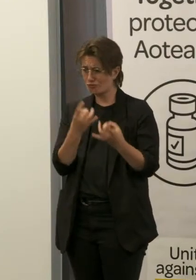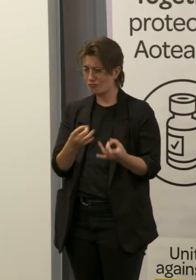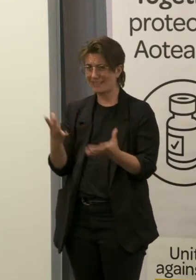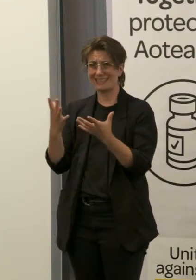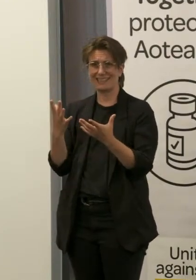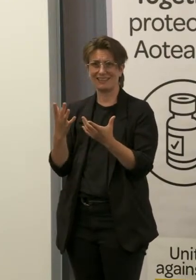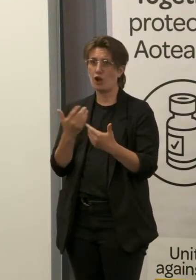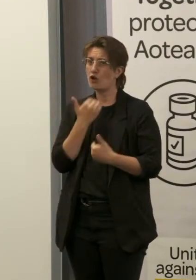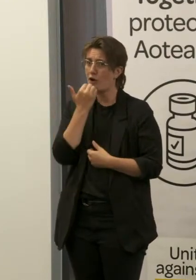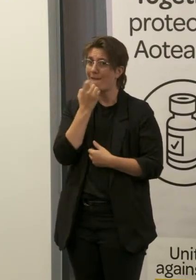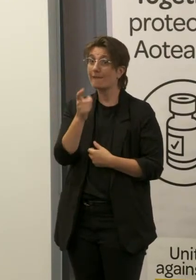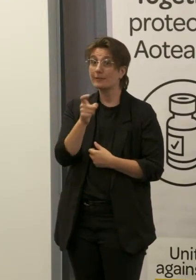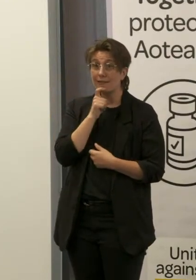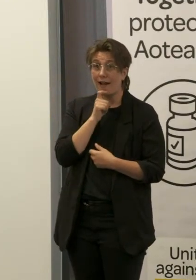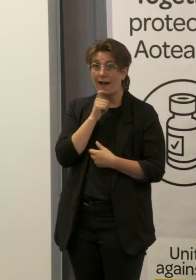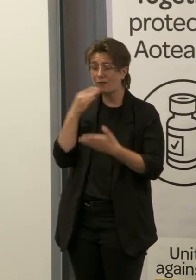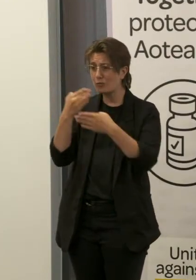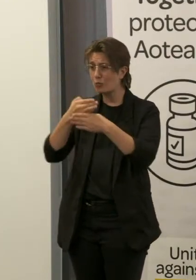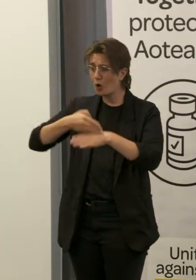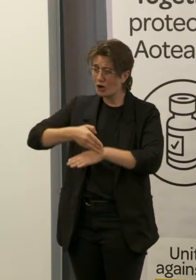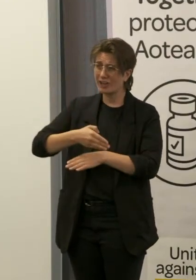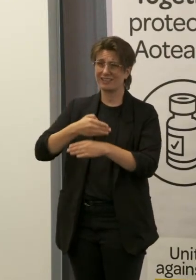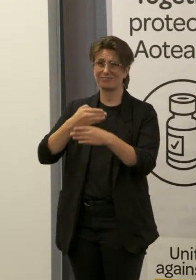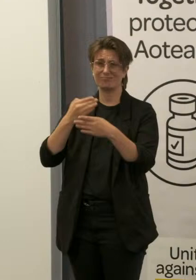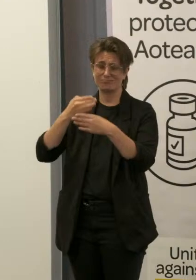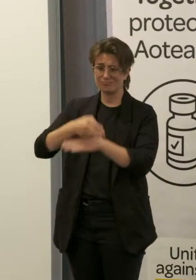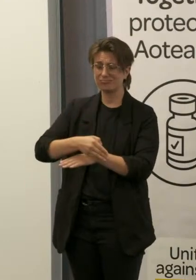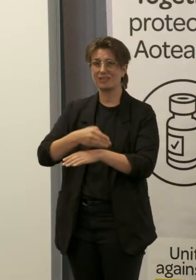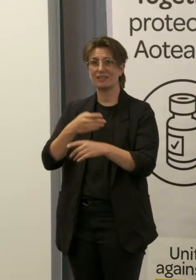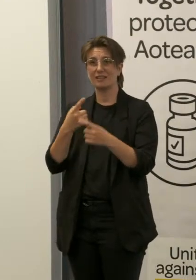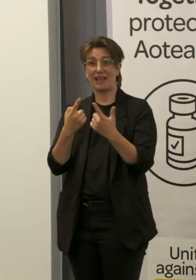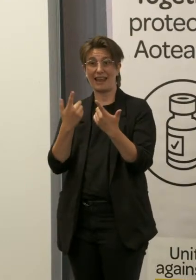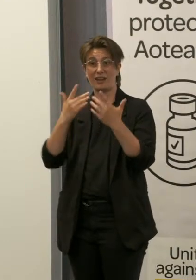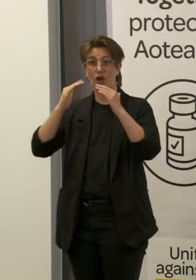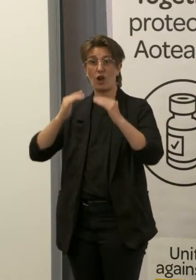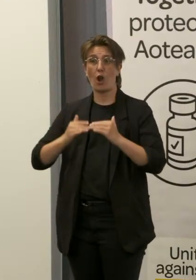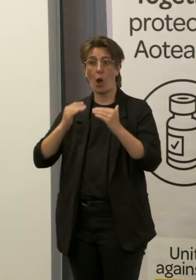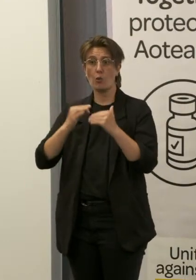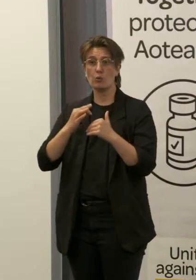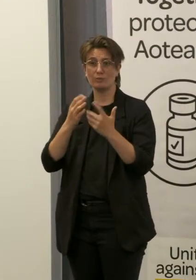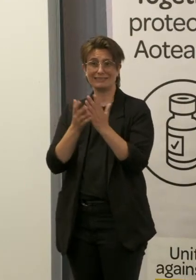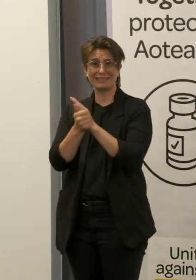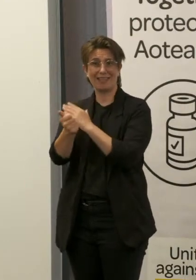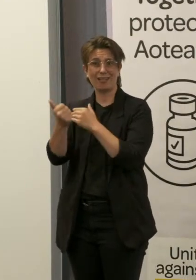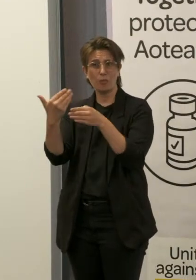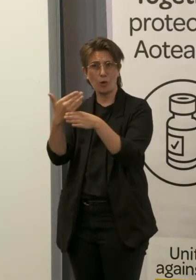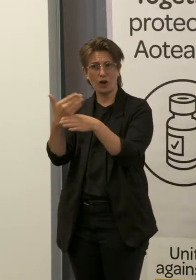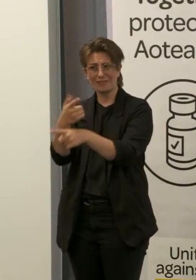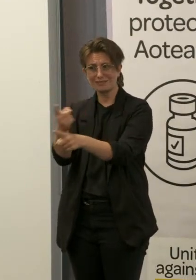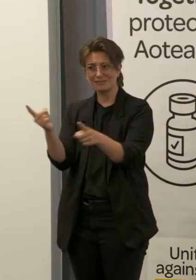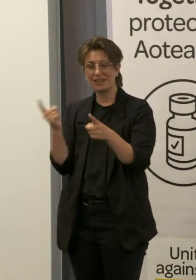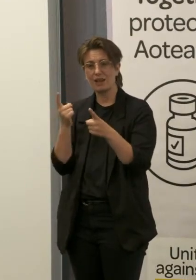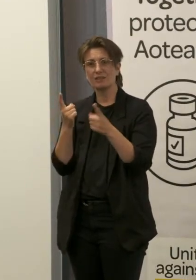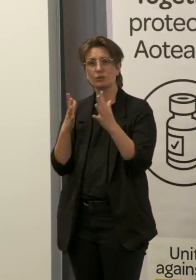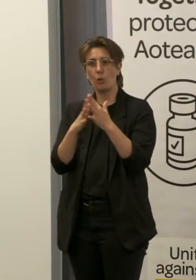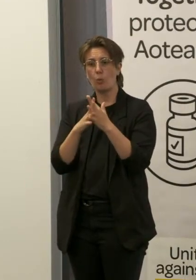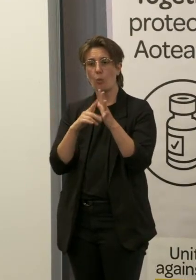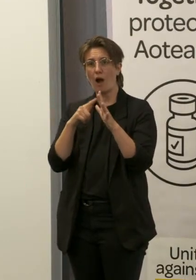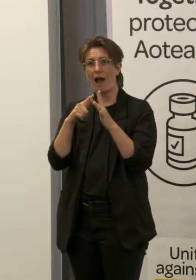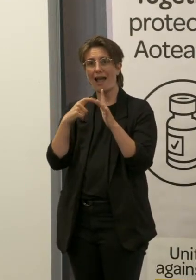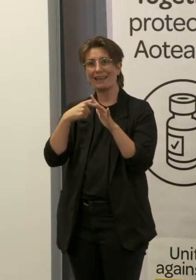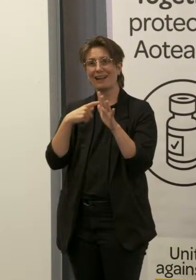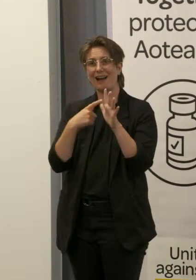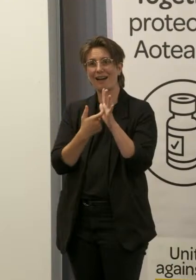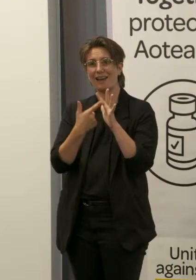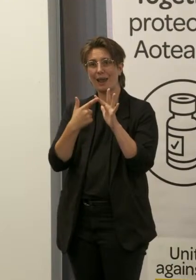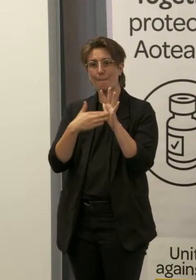workers? You see Waikato Moana, just one example of a clinic that had to close, and that's been around the Motu. So how do